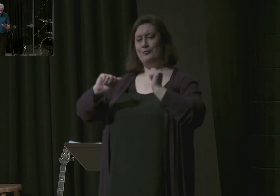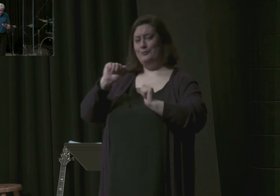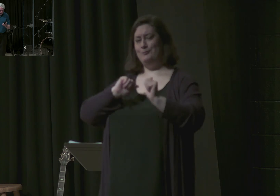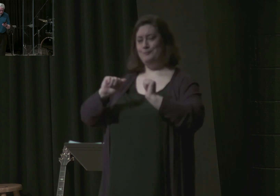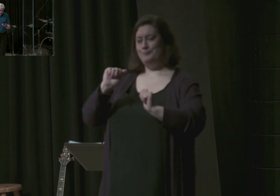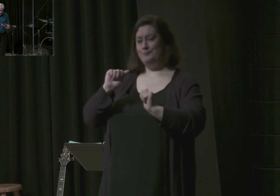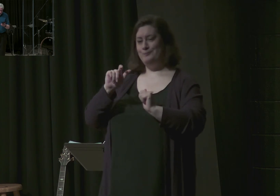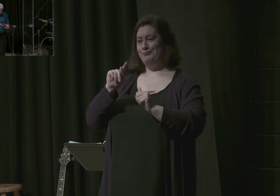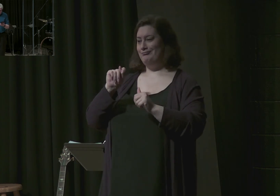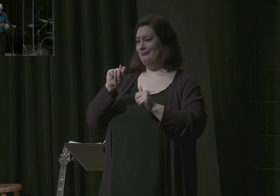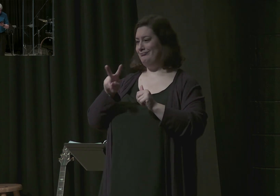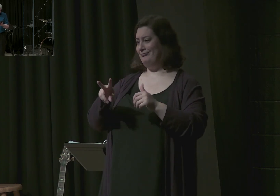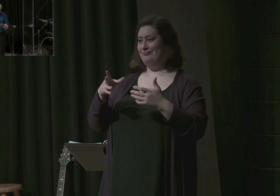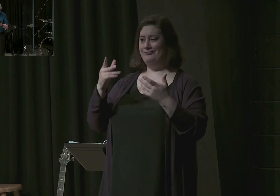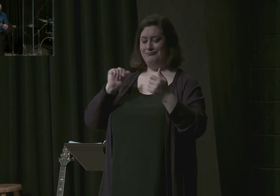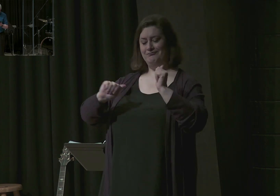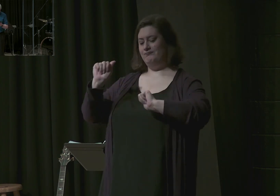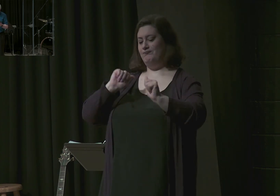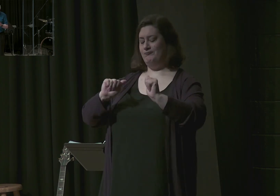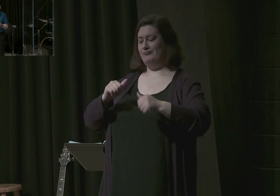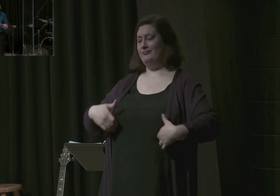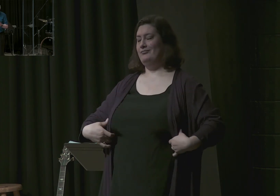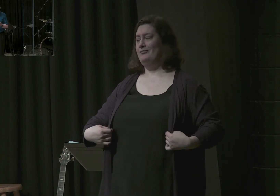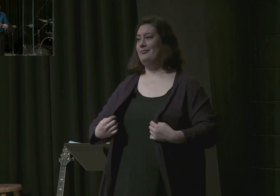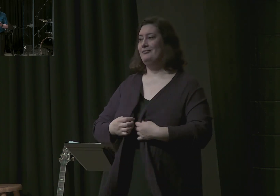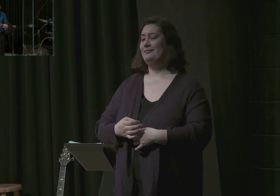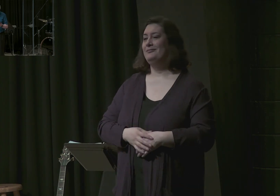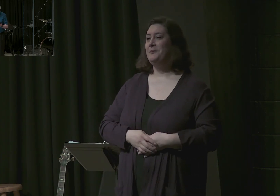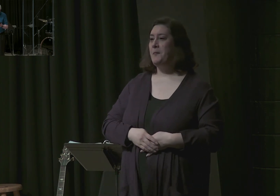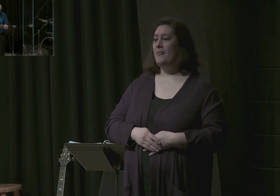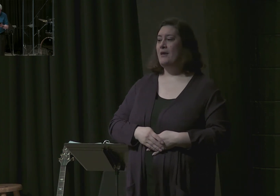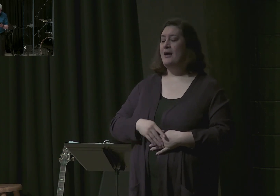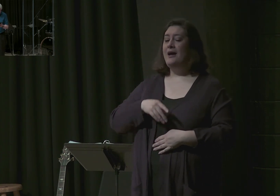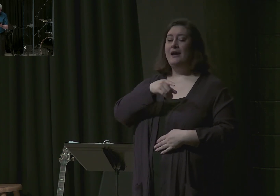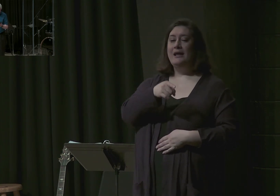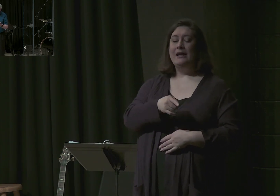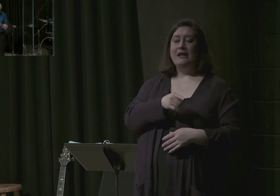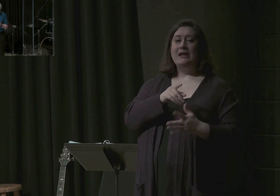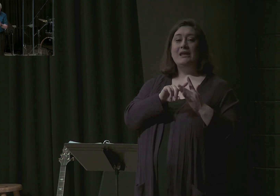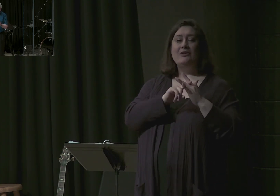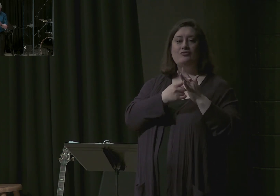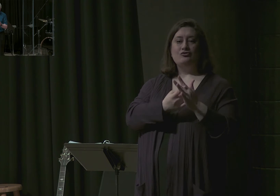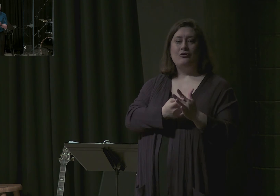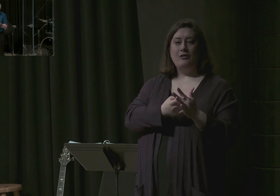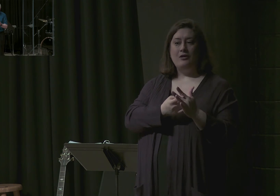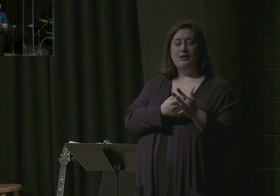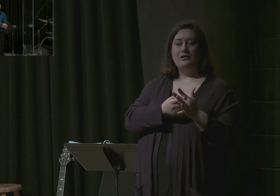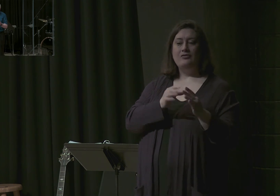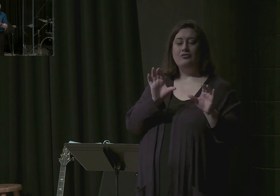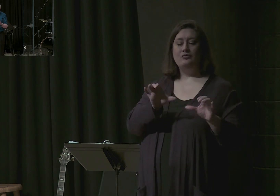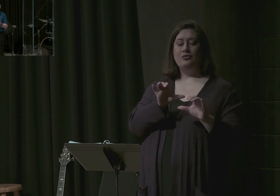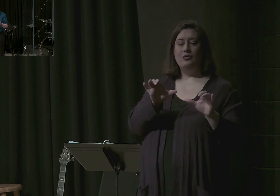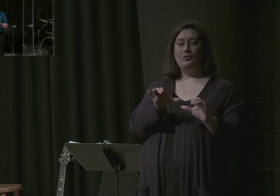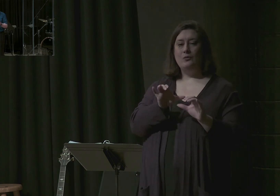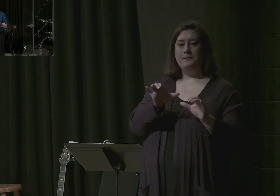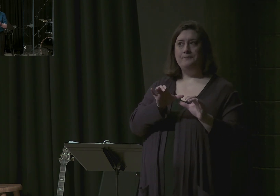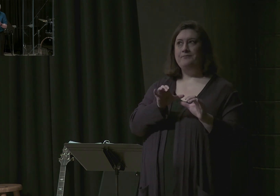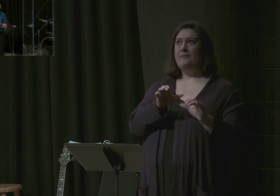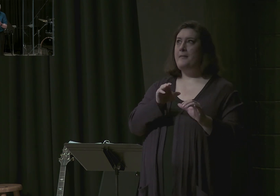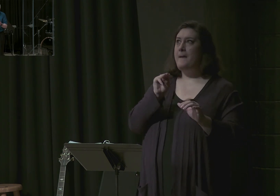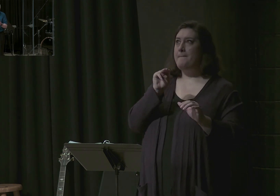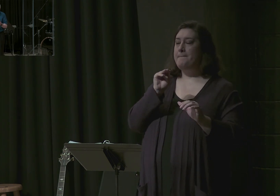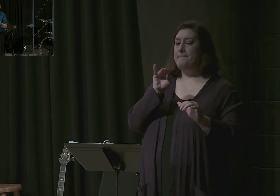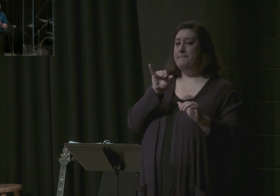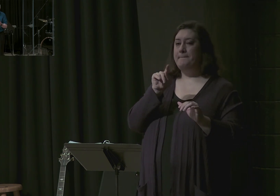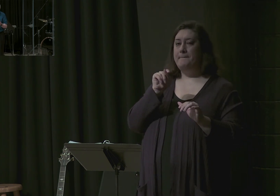all, a master herdsman under whose care Laban's flocks and herds have prospered, so he begins to implement a plan that was a mix of